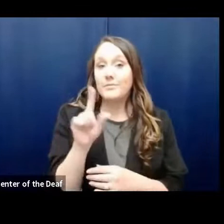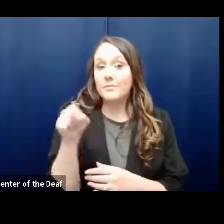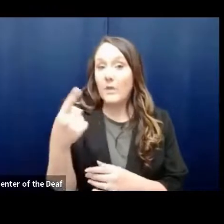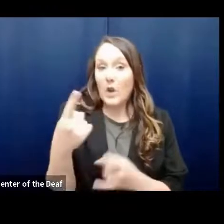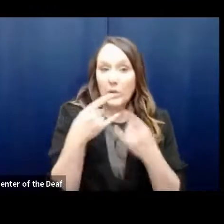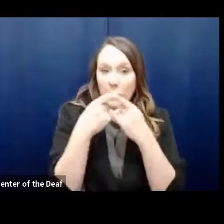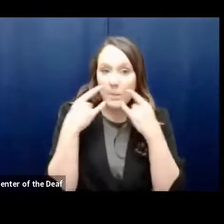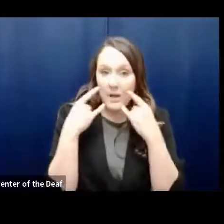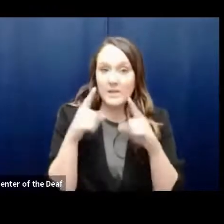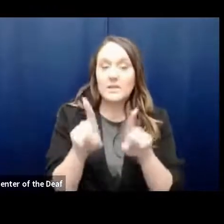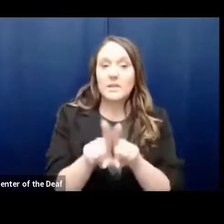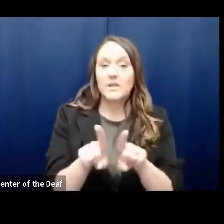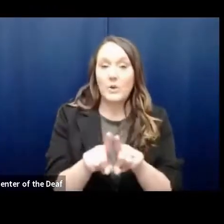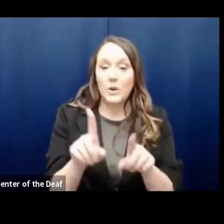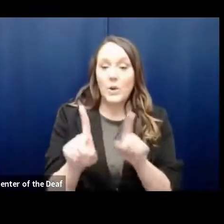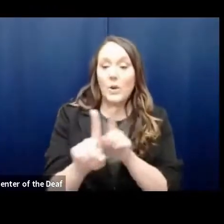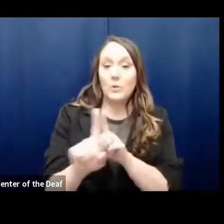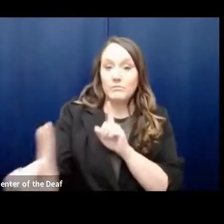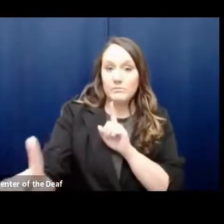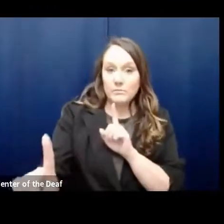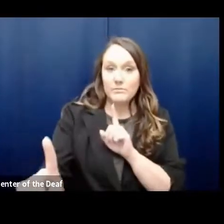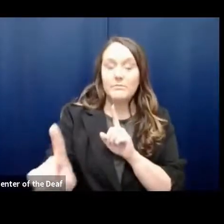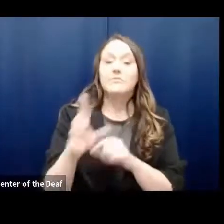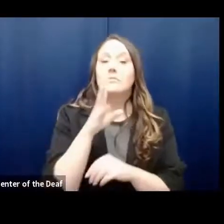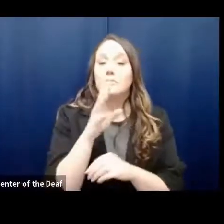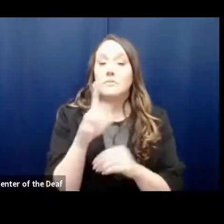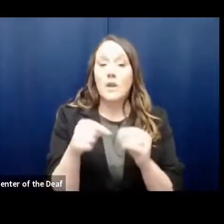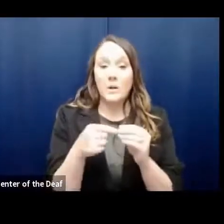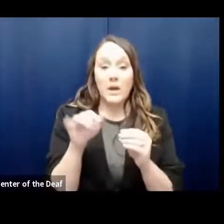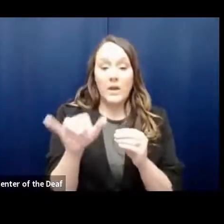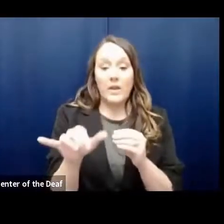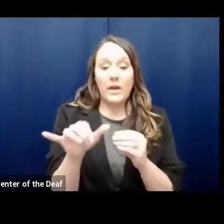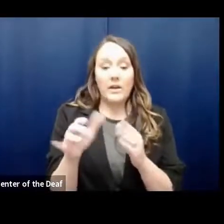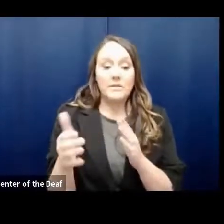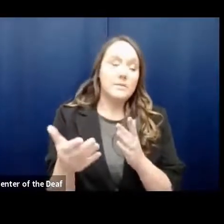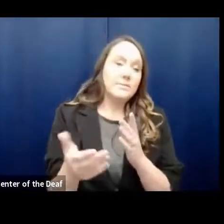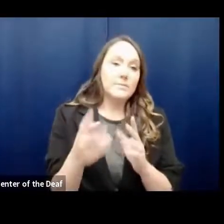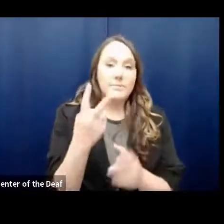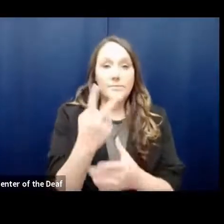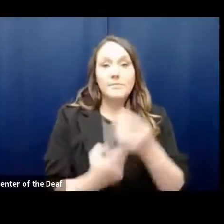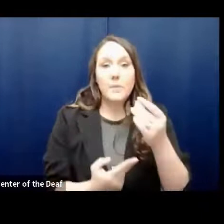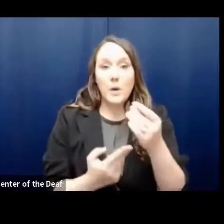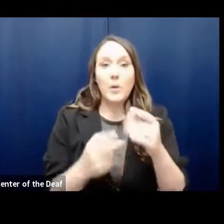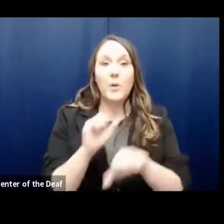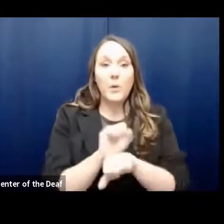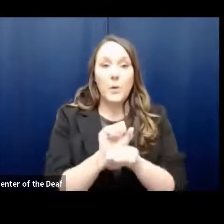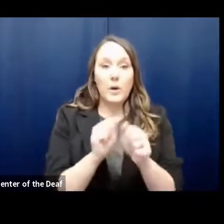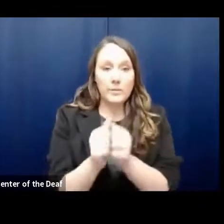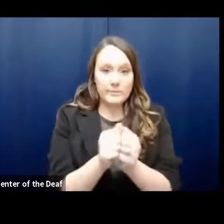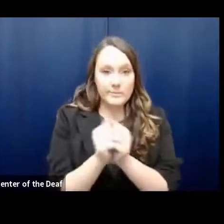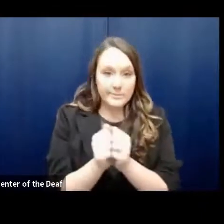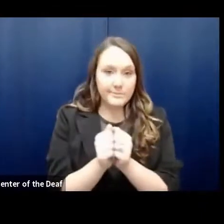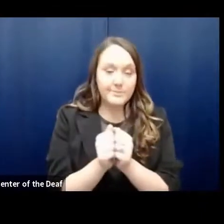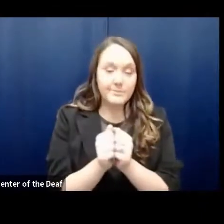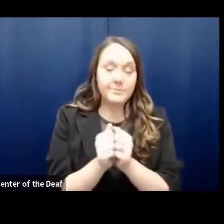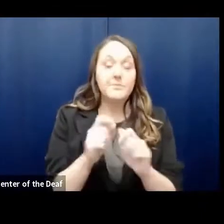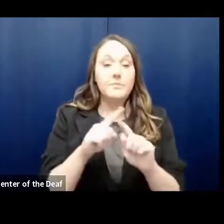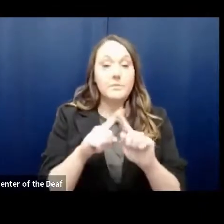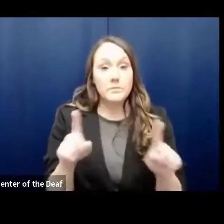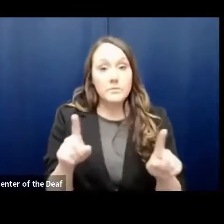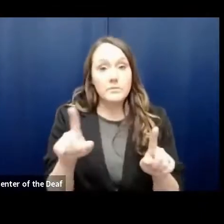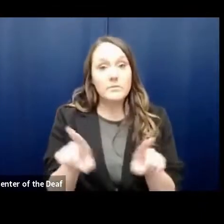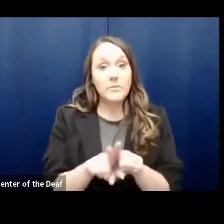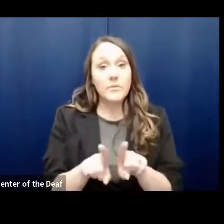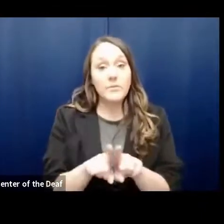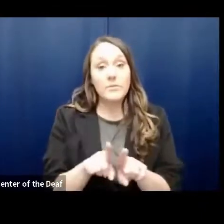it's also the staying away from each other. We've talked about that's complementary. Those are complementary strategies. But the other